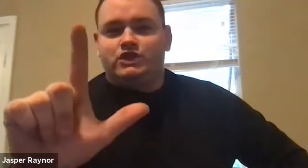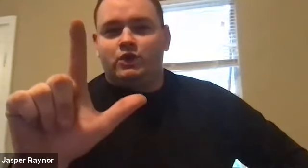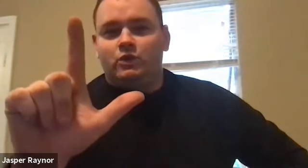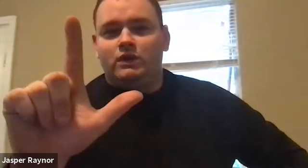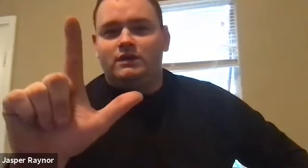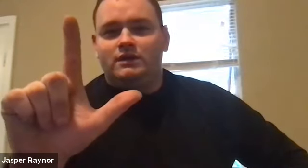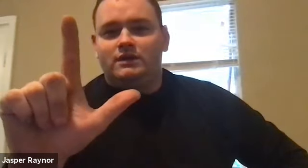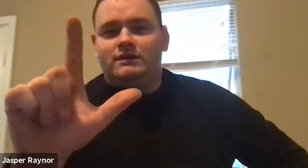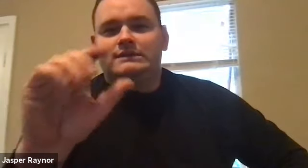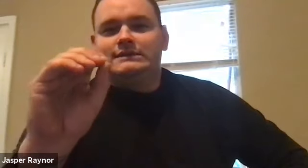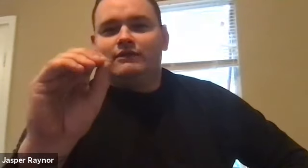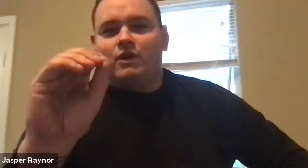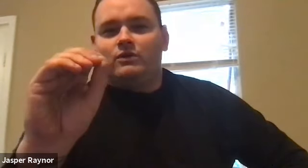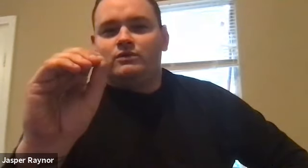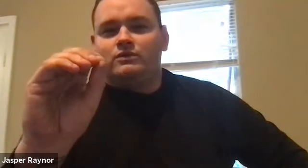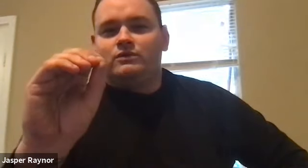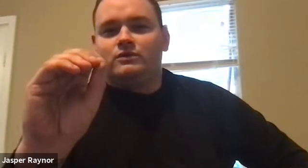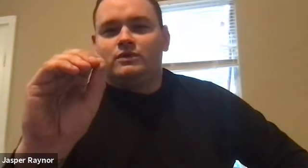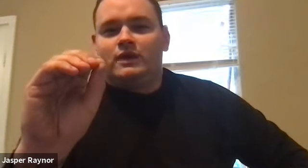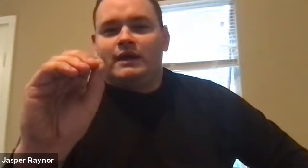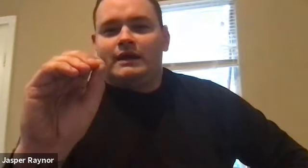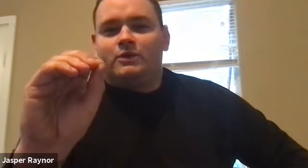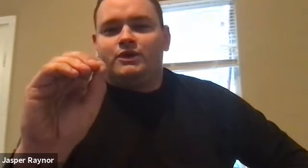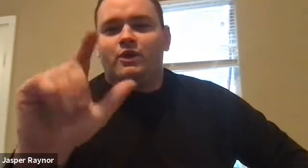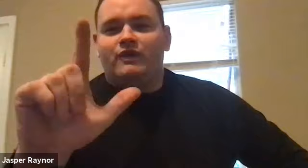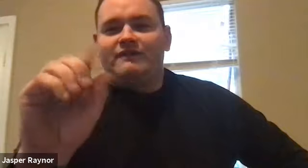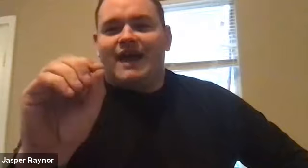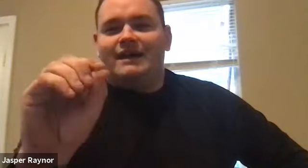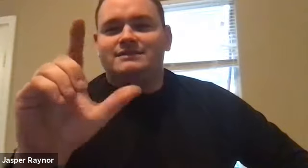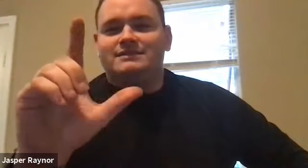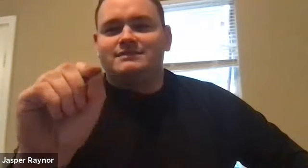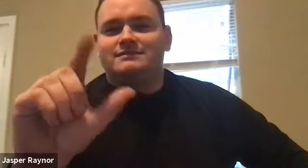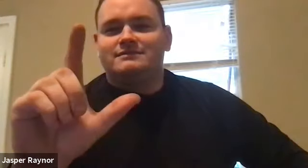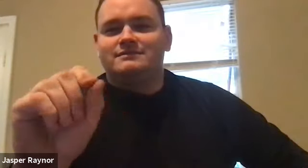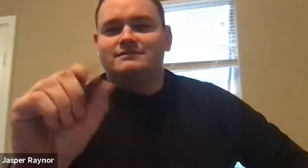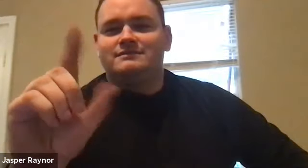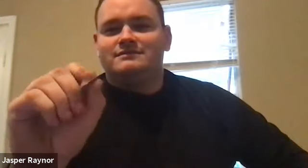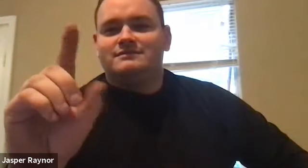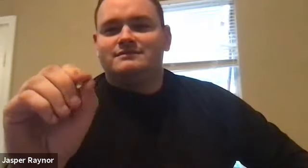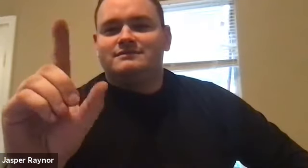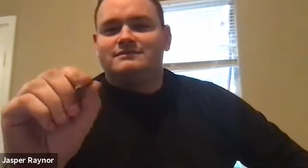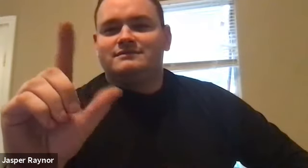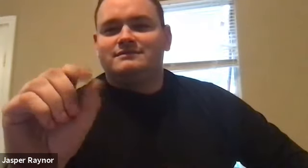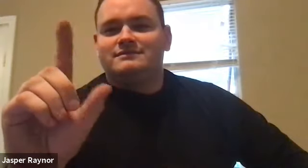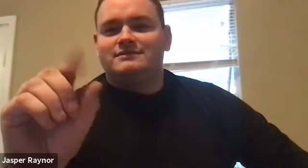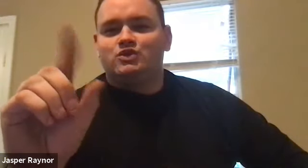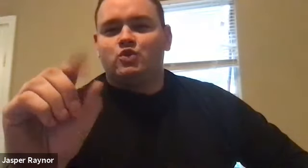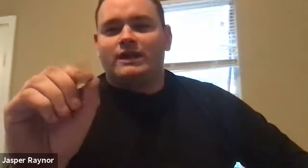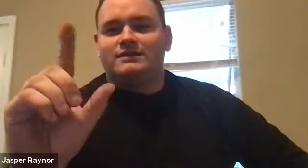2, 0. And then when you do it really fast. Okay. You don't want to do it